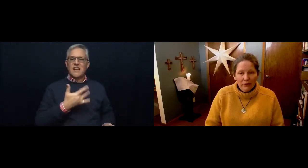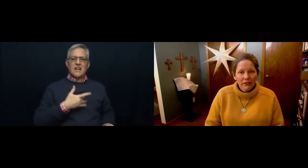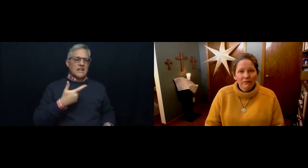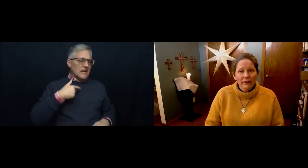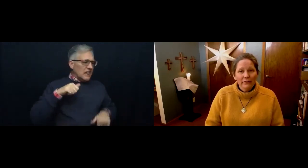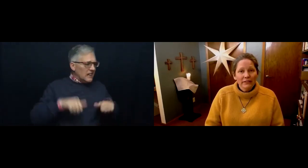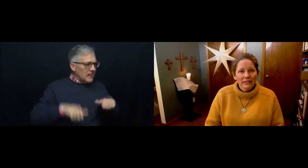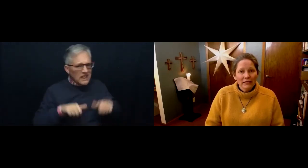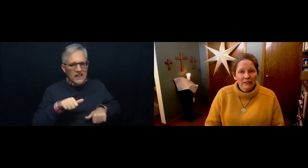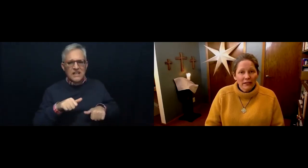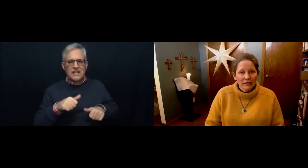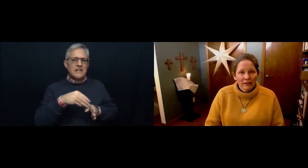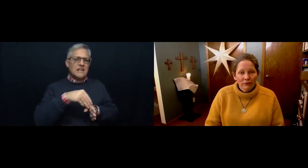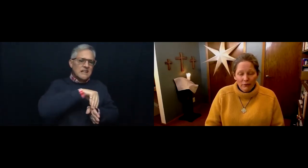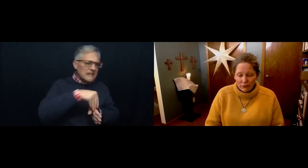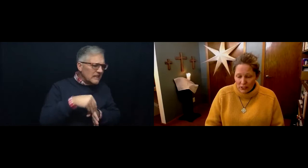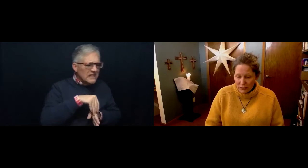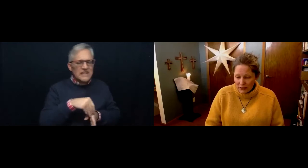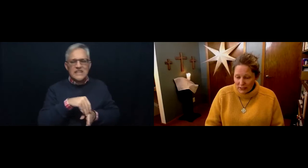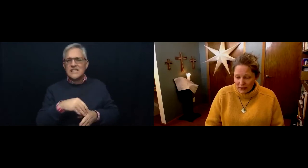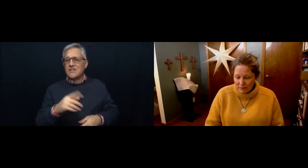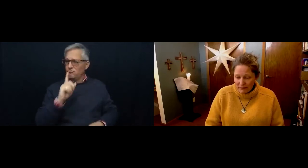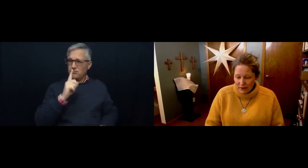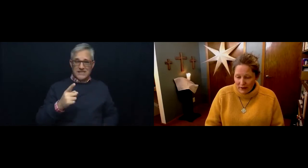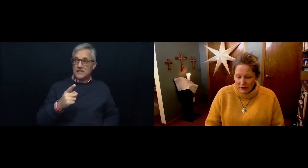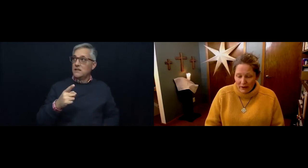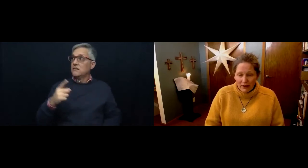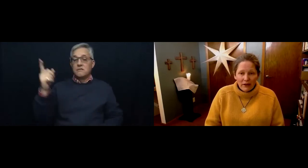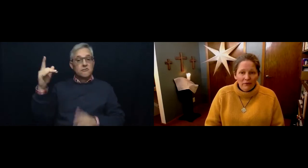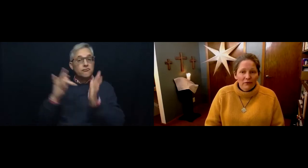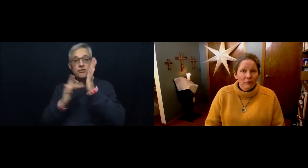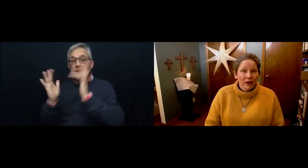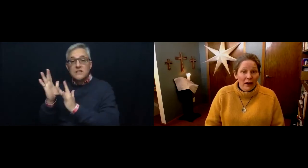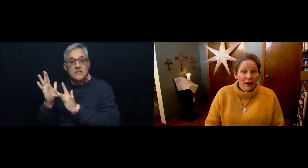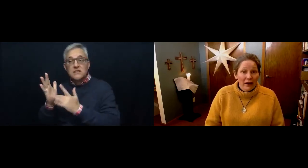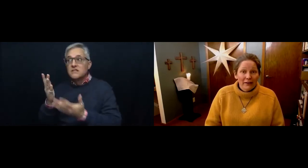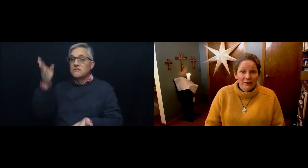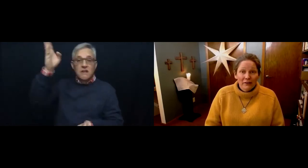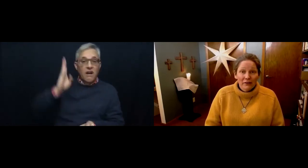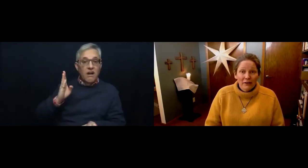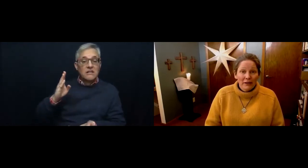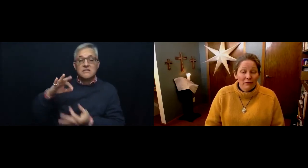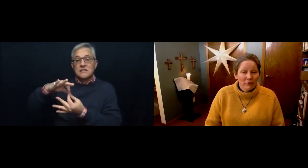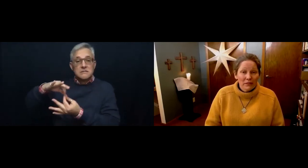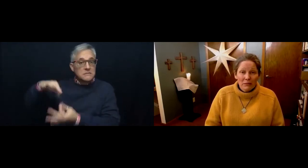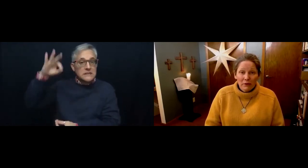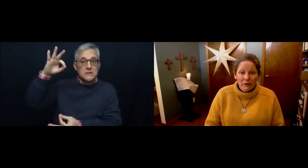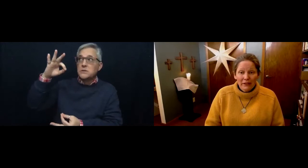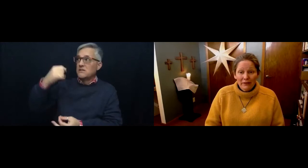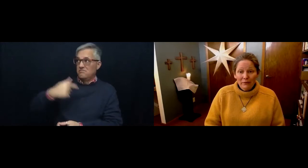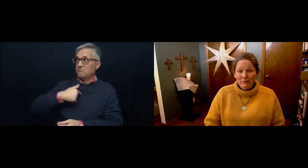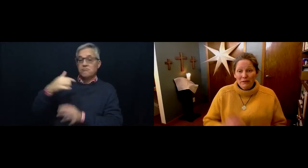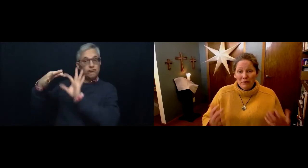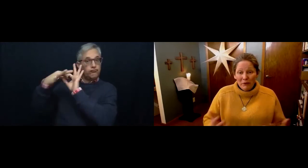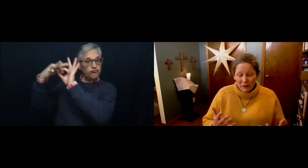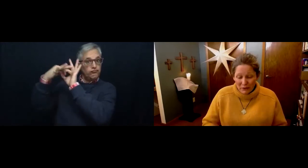I really felt disconnected from Jesus and from God and from